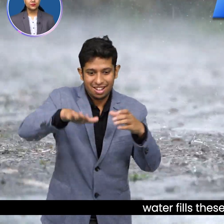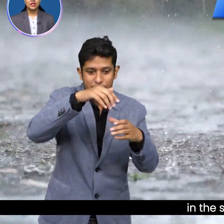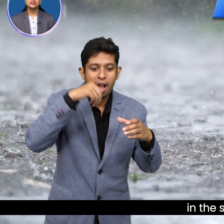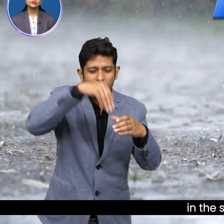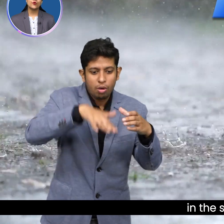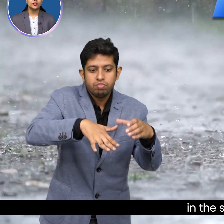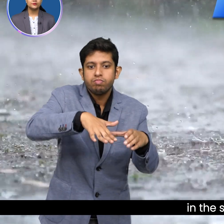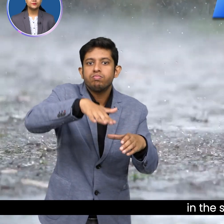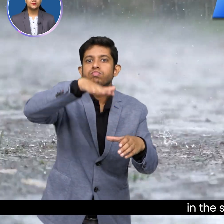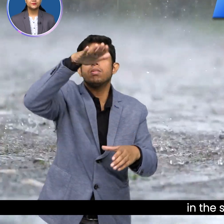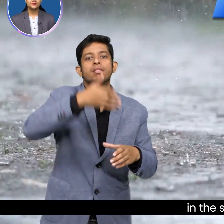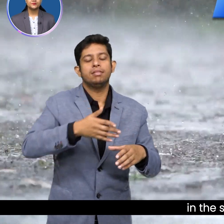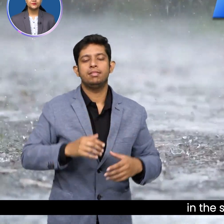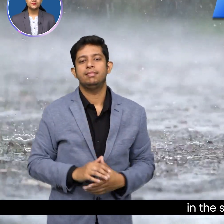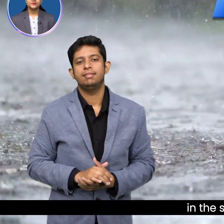spaces in the soil.